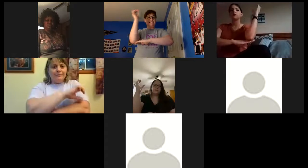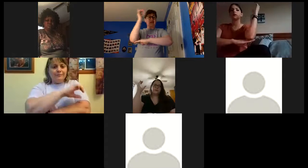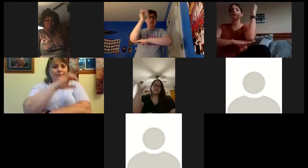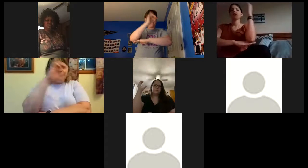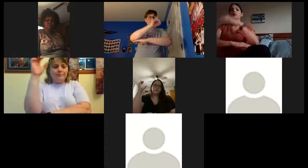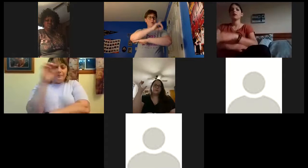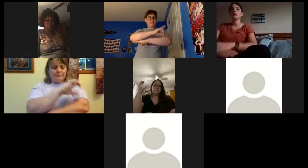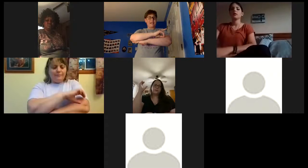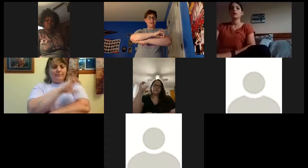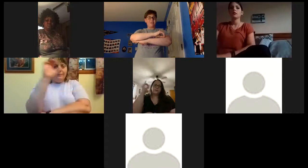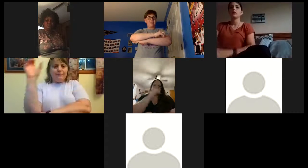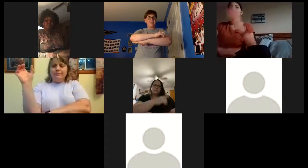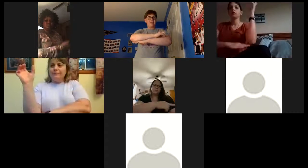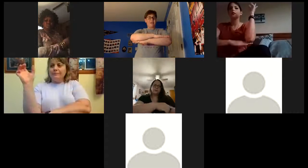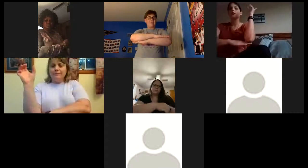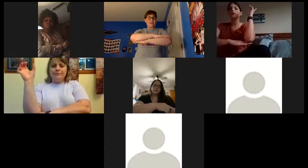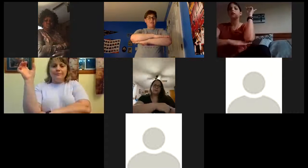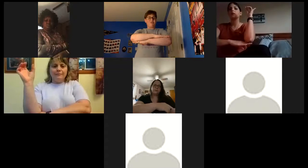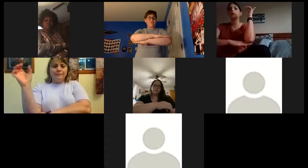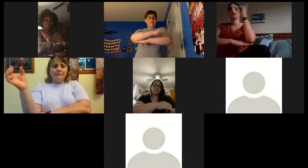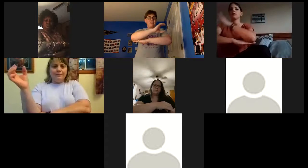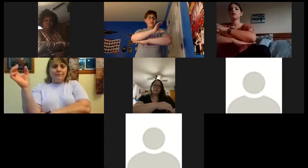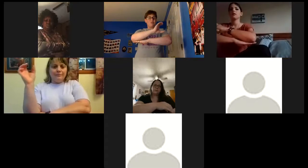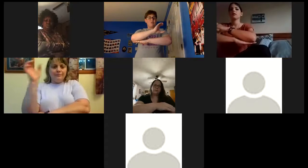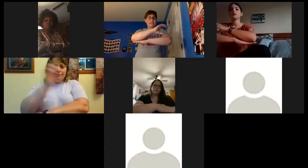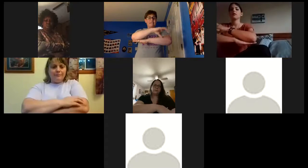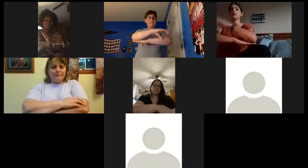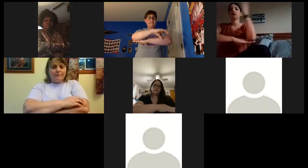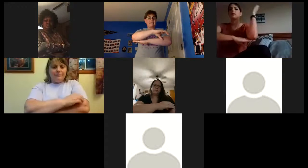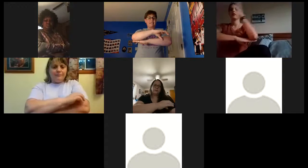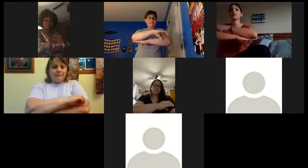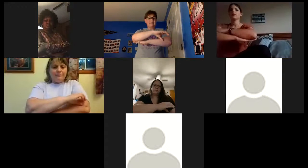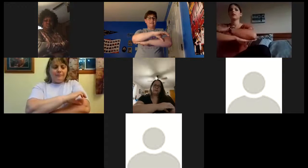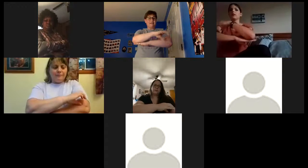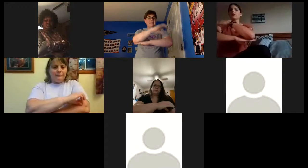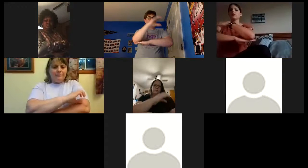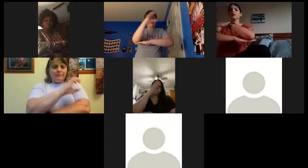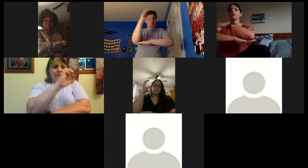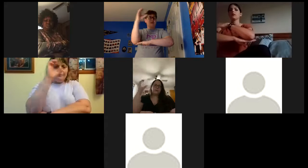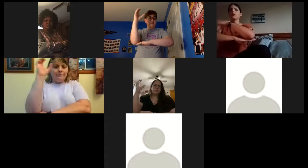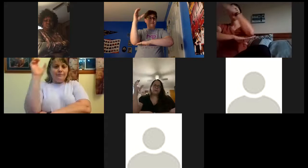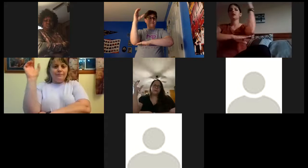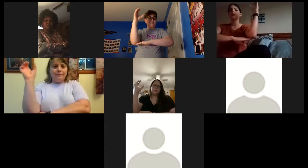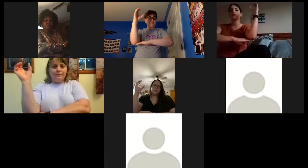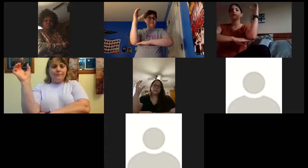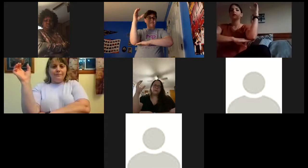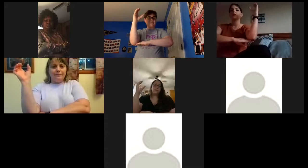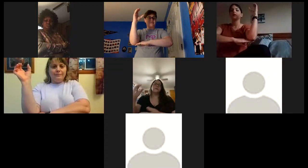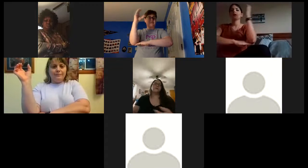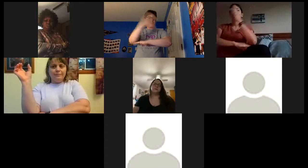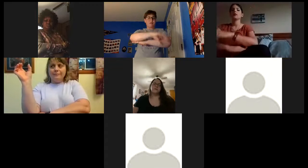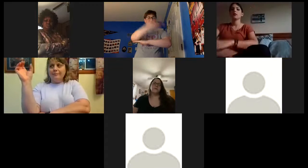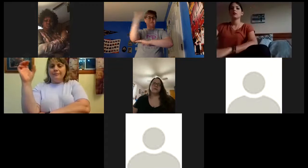we did day going down, just have your arms there, and you take a C and you bring it up.